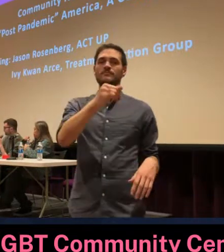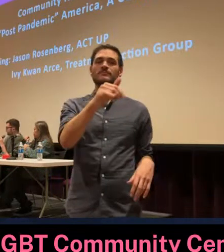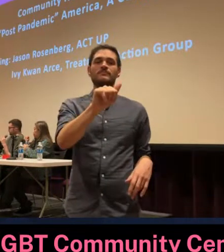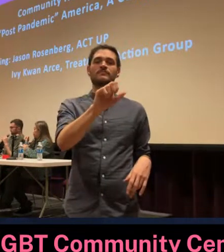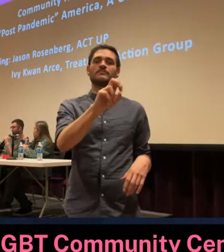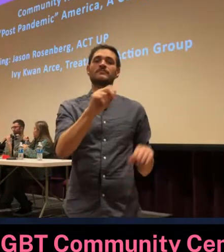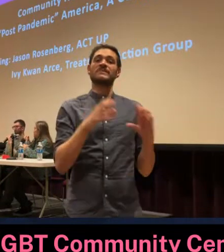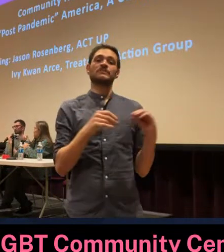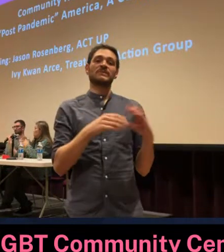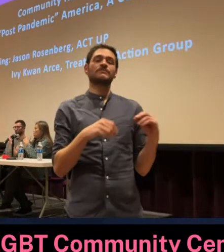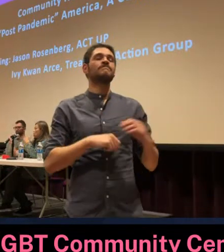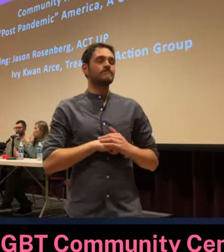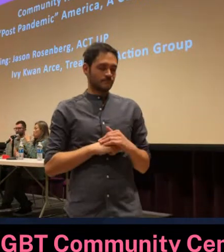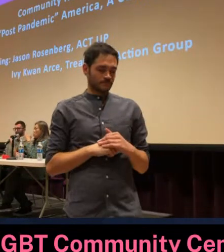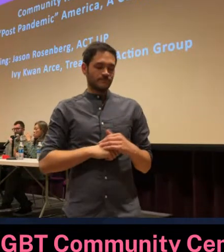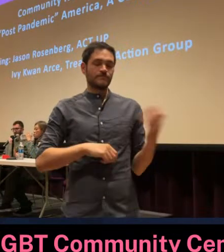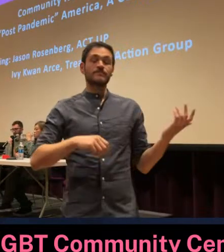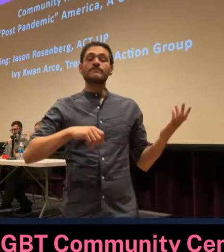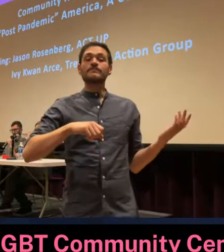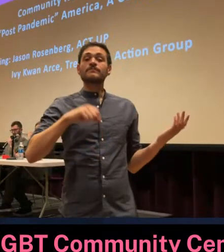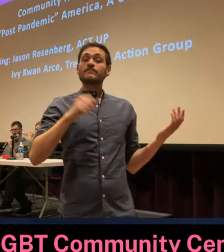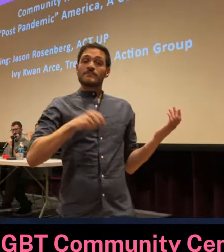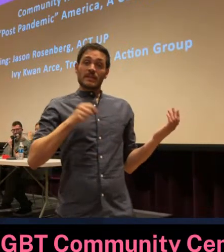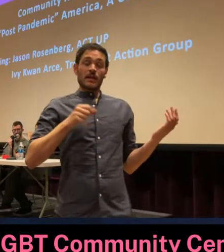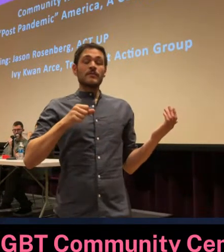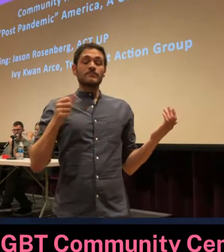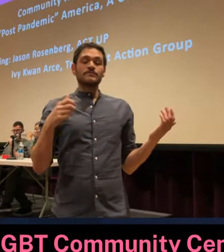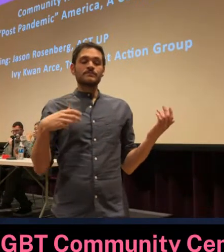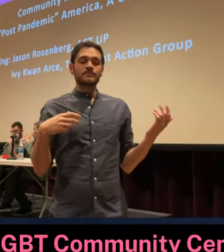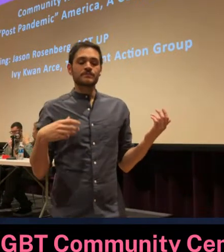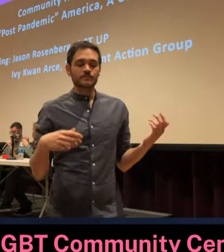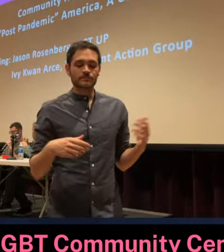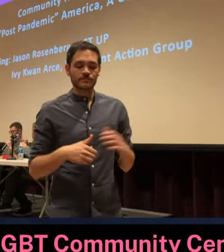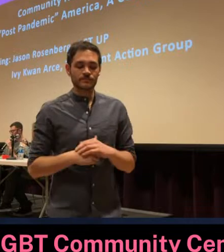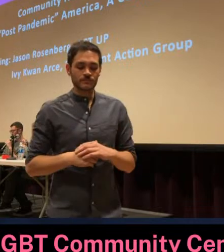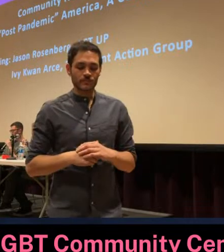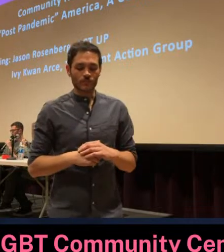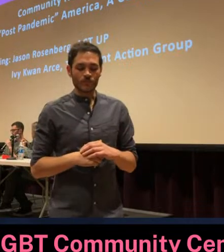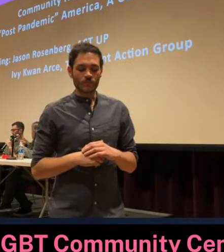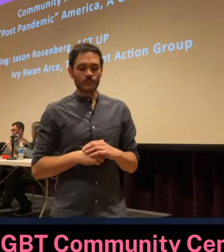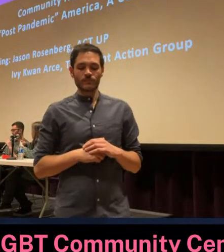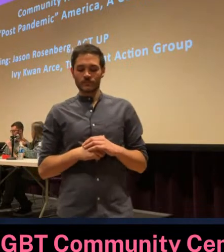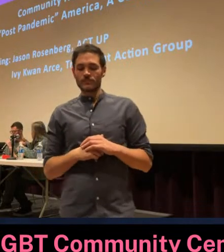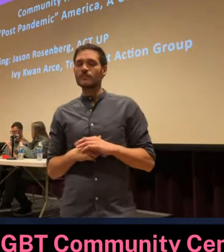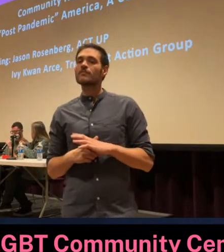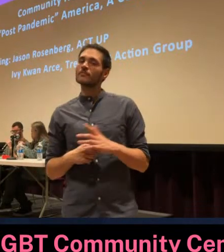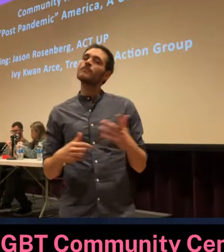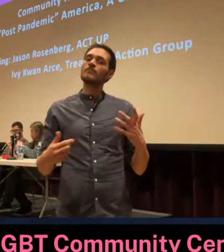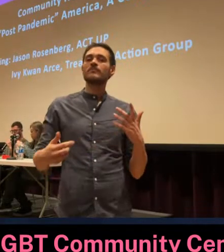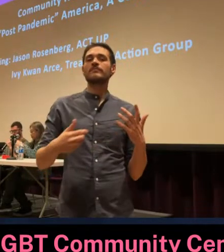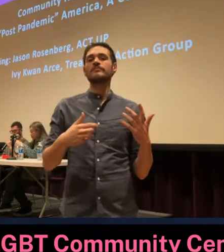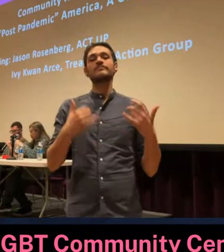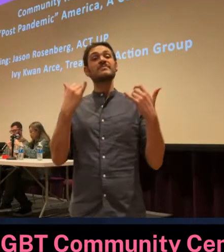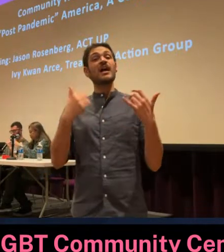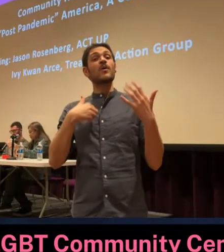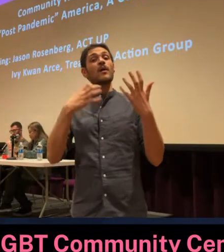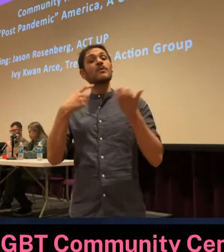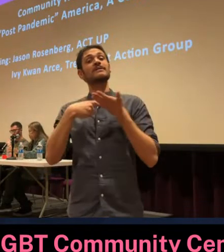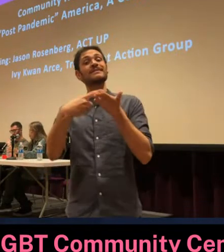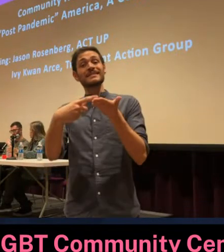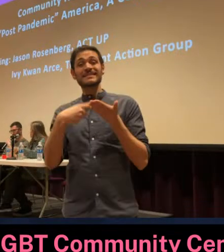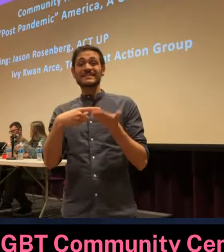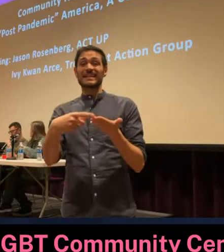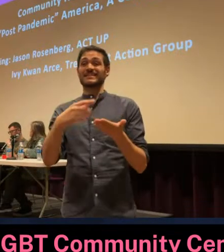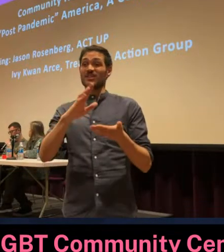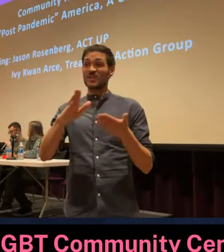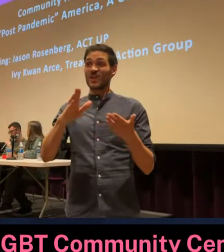Yeah, I think what I'm gonna bring up too now is, and that we could explore, is kind of the threats to our community and